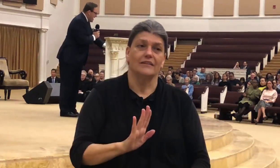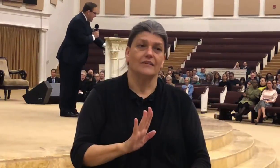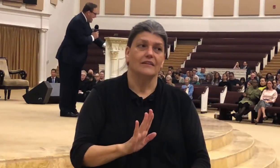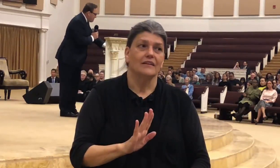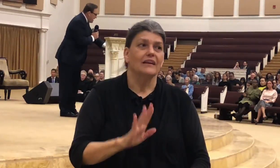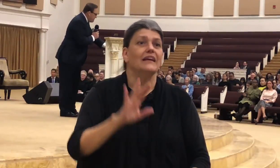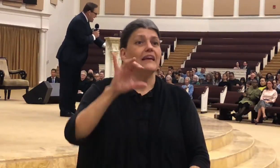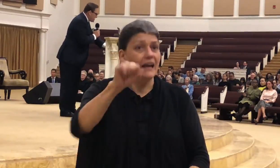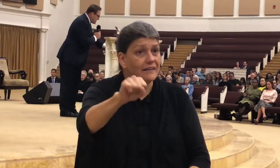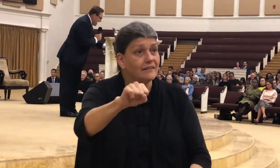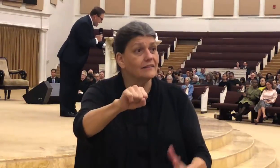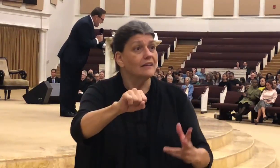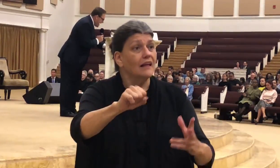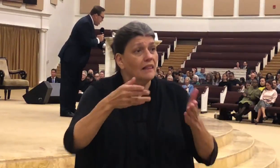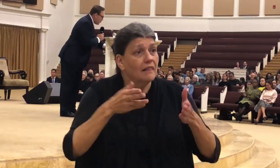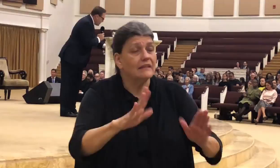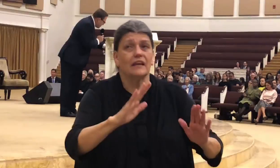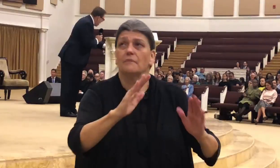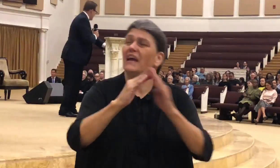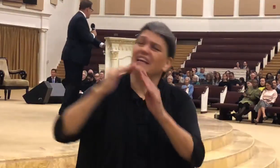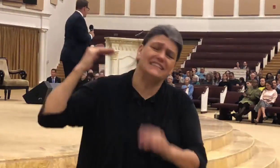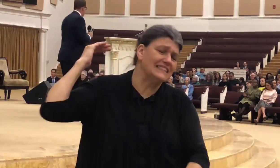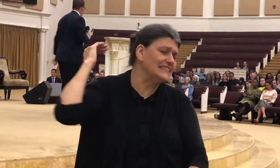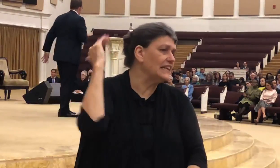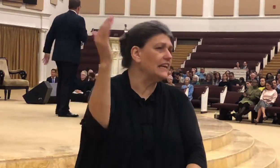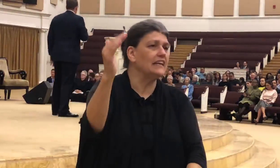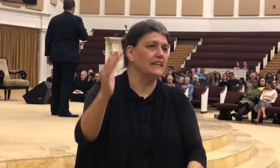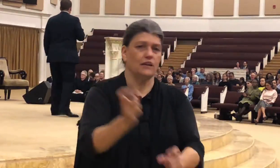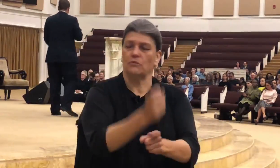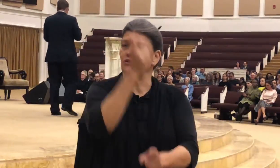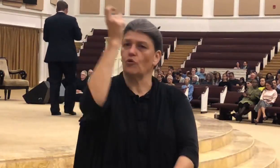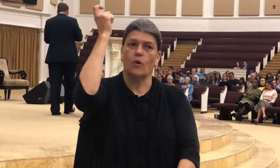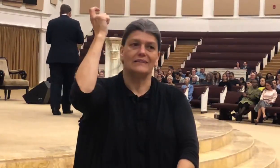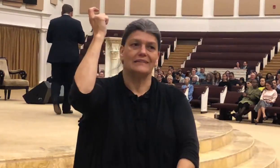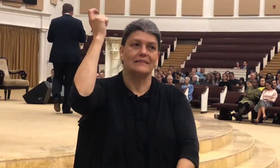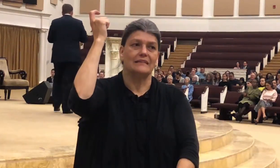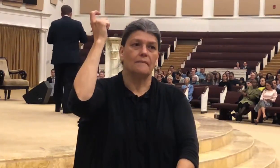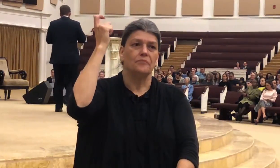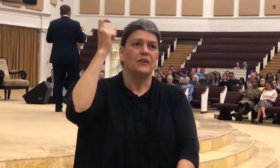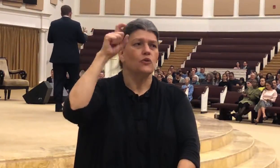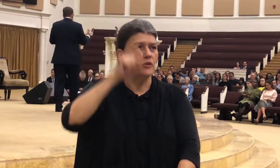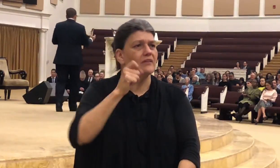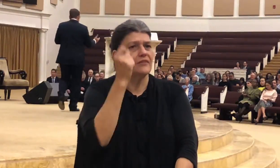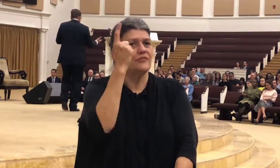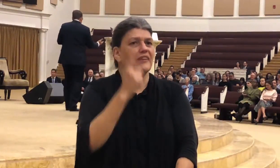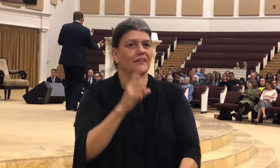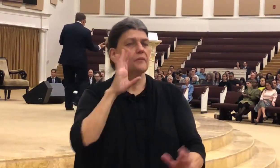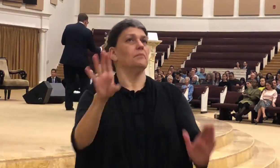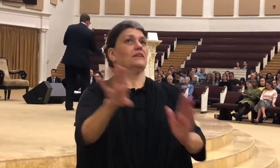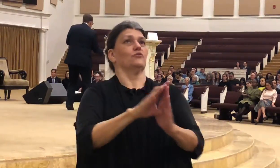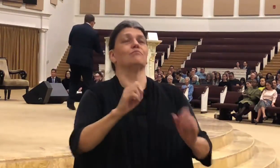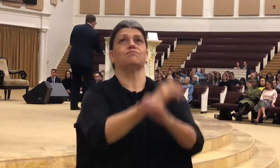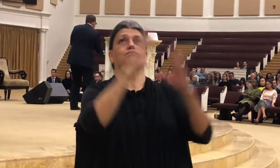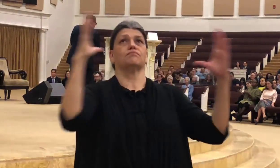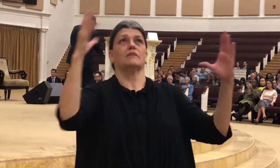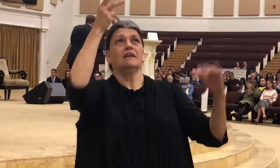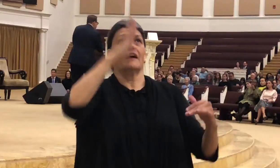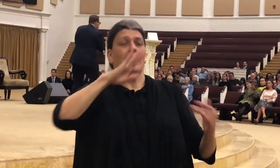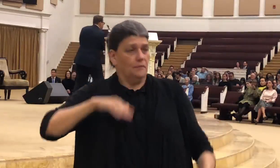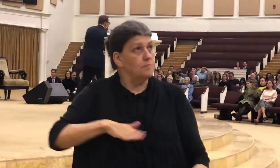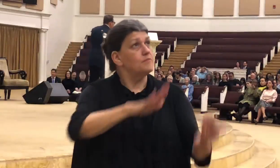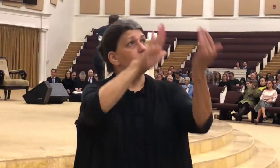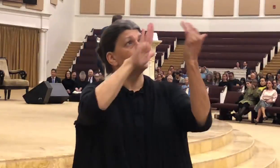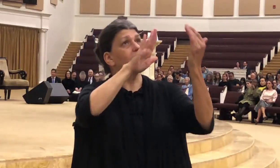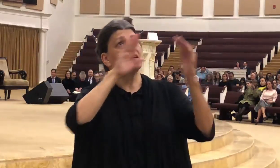Yea, let them exceeding rejoice. You got to get the picture. When God's presence starts